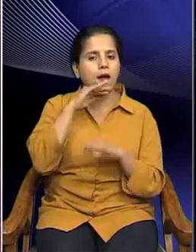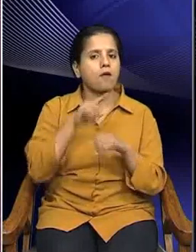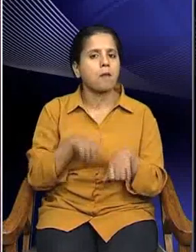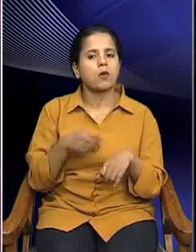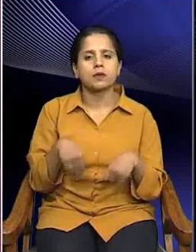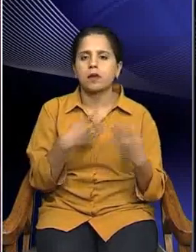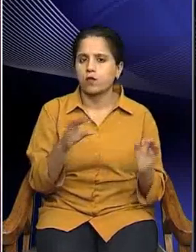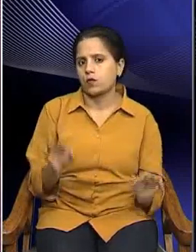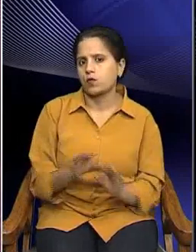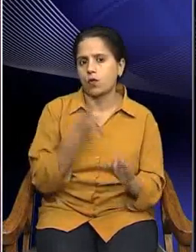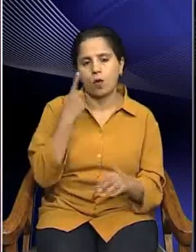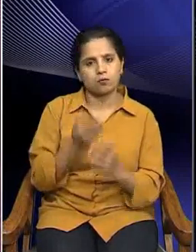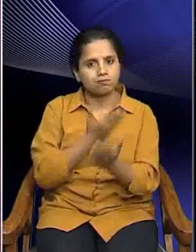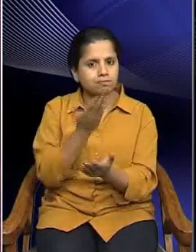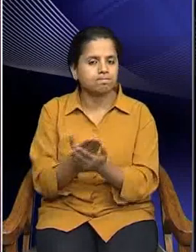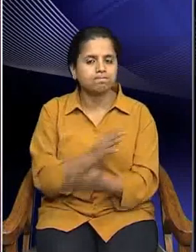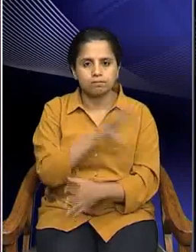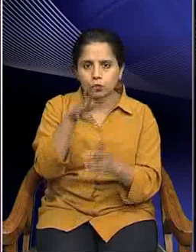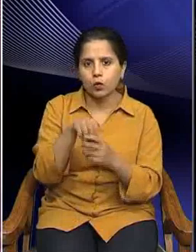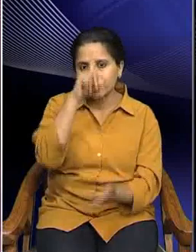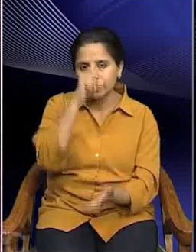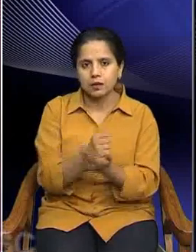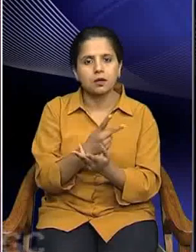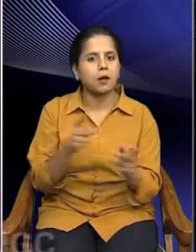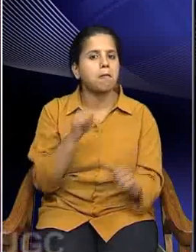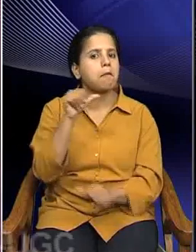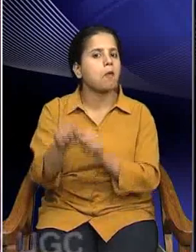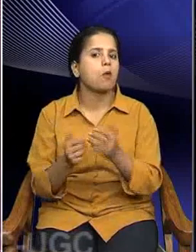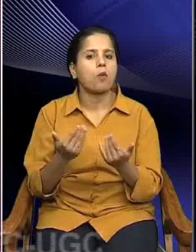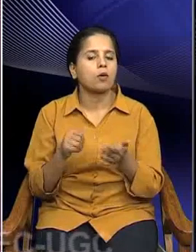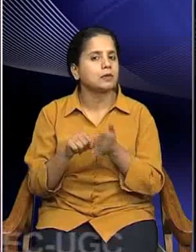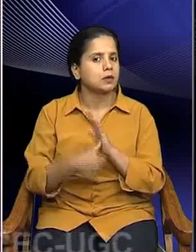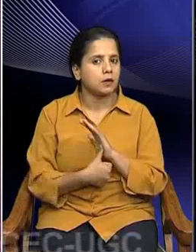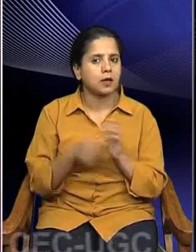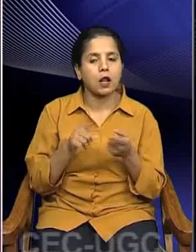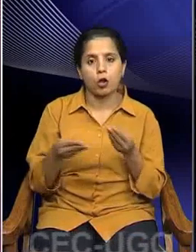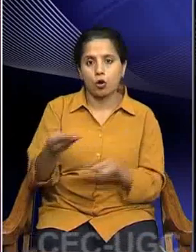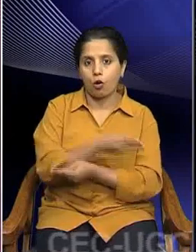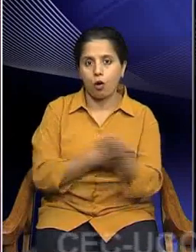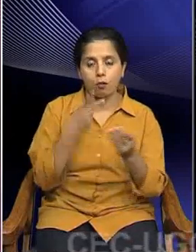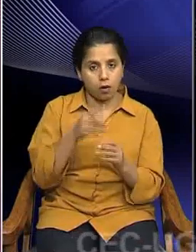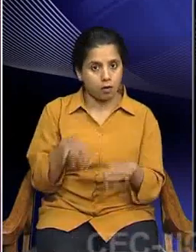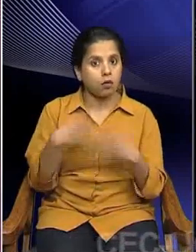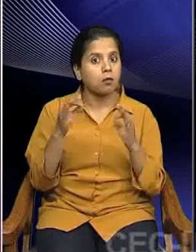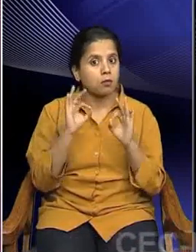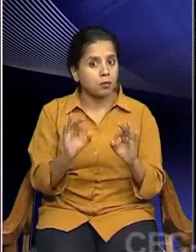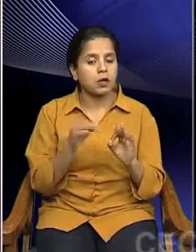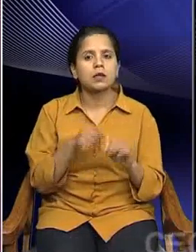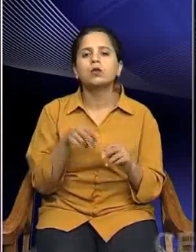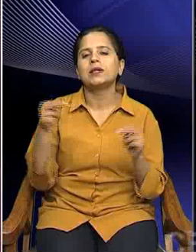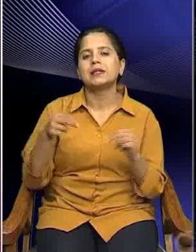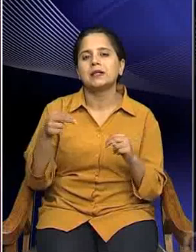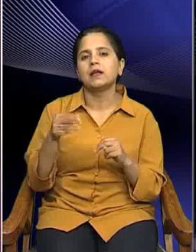opportunity to participate in the decision making process and economically productive activities. And so therefore there is a